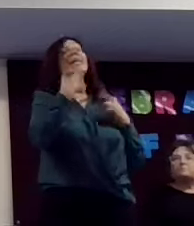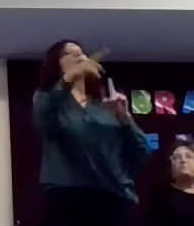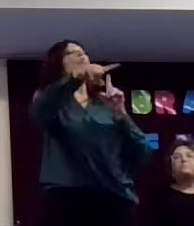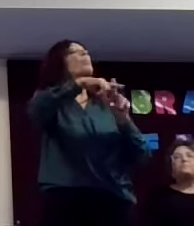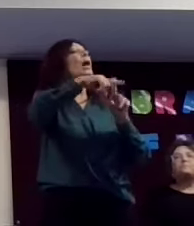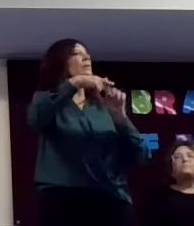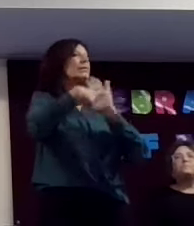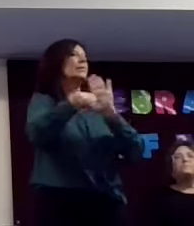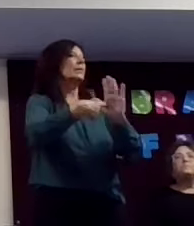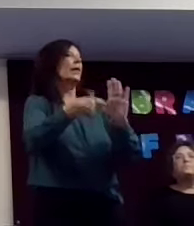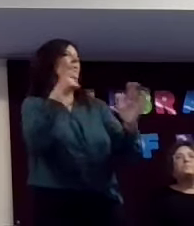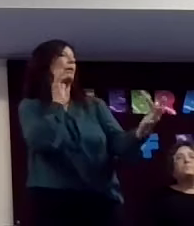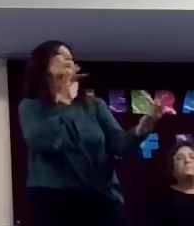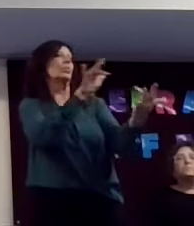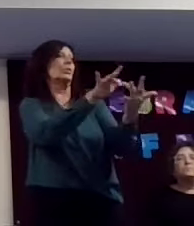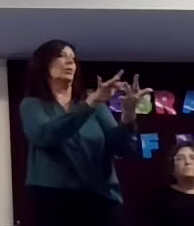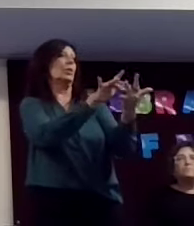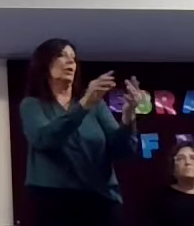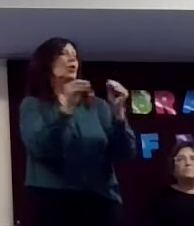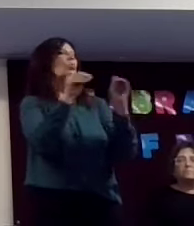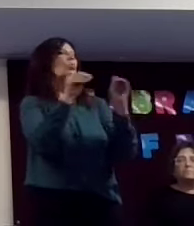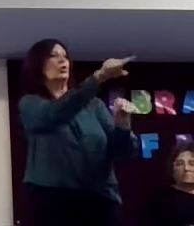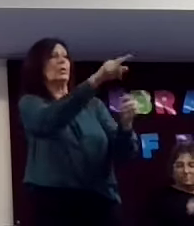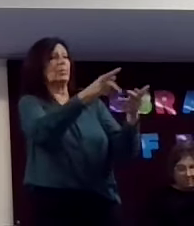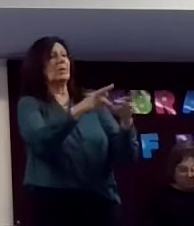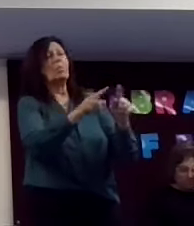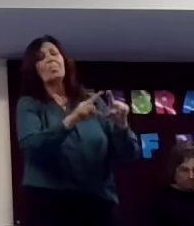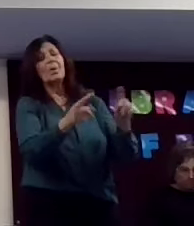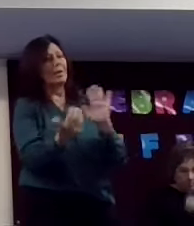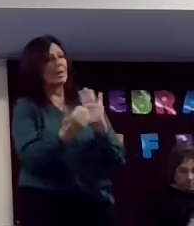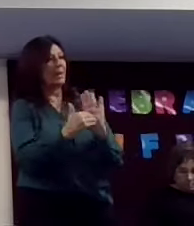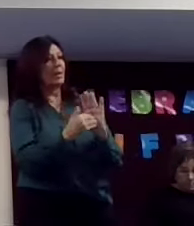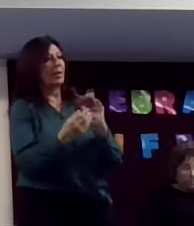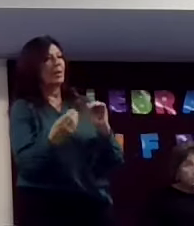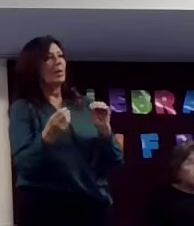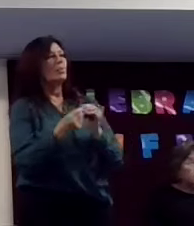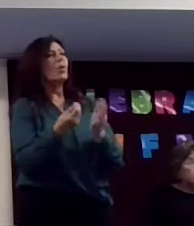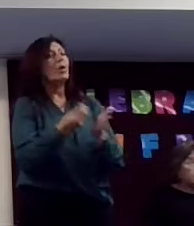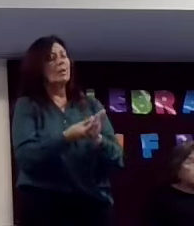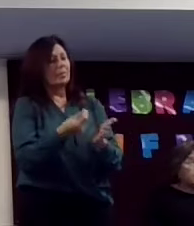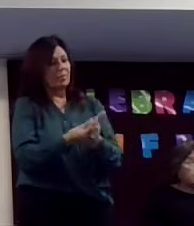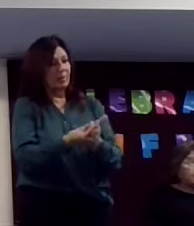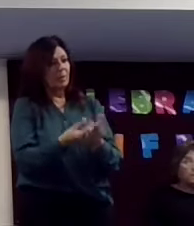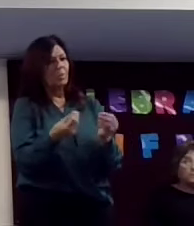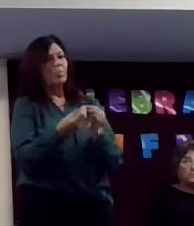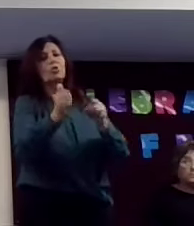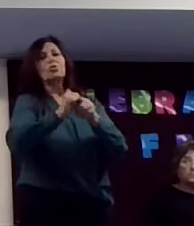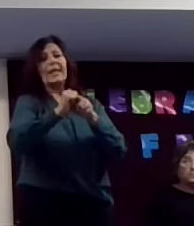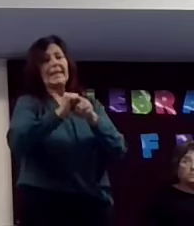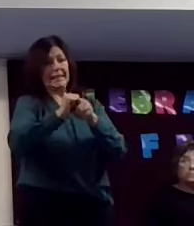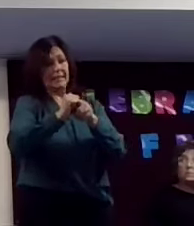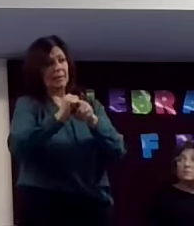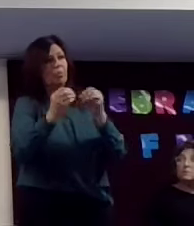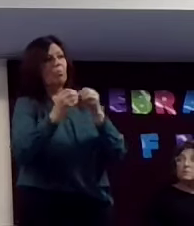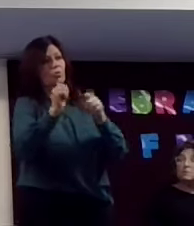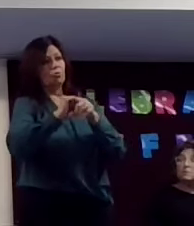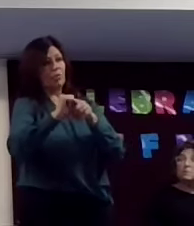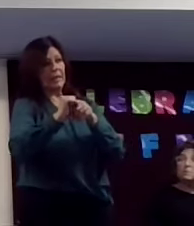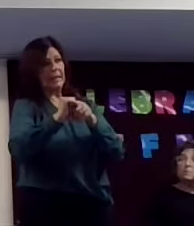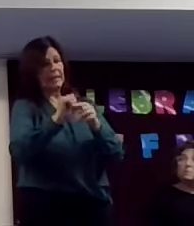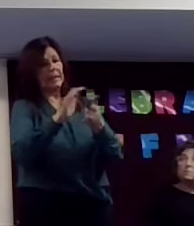positive sign that they reached out and put you in that position. But again, more funding, more training. I think there needs to be more training in